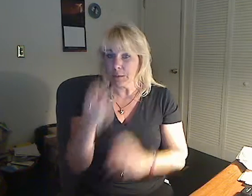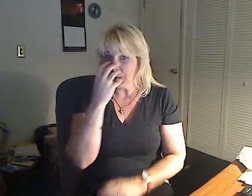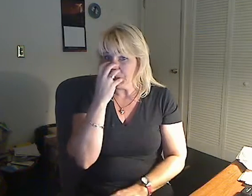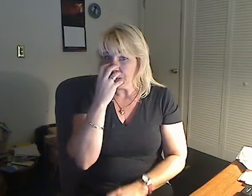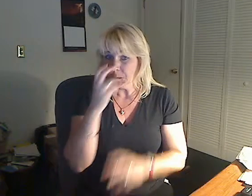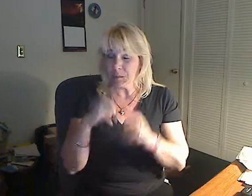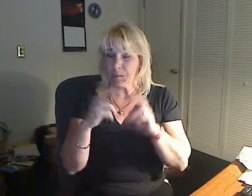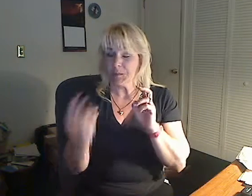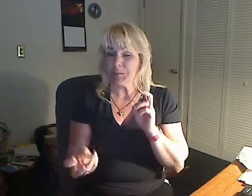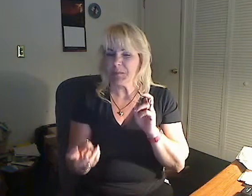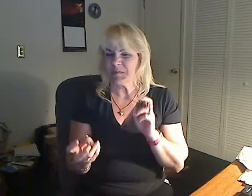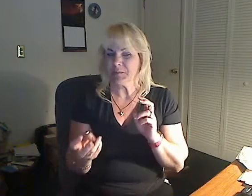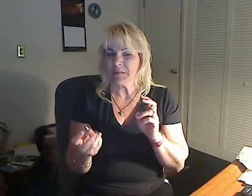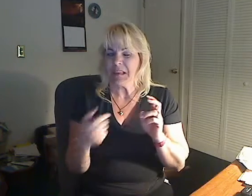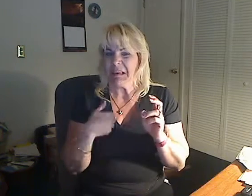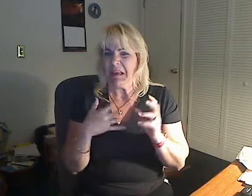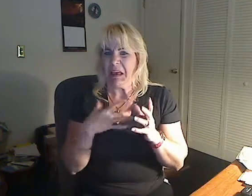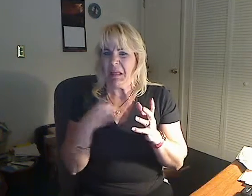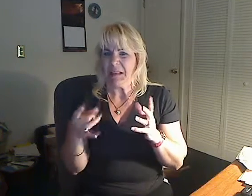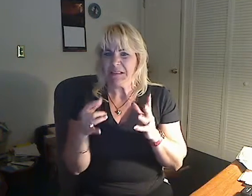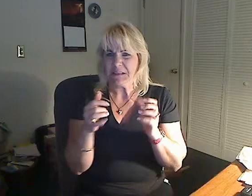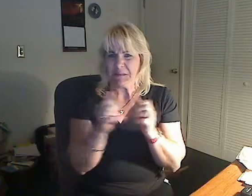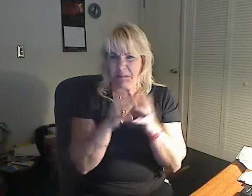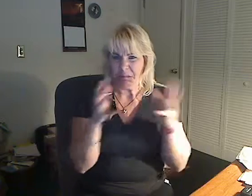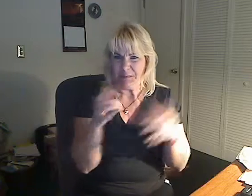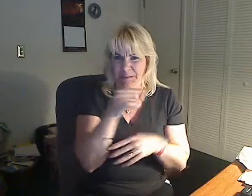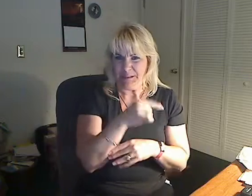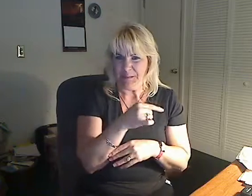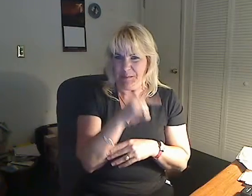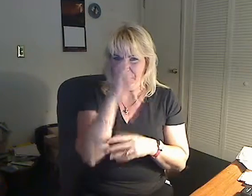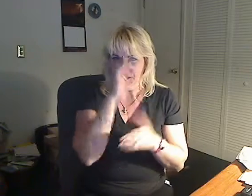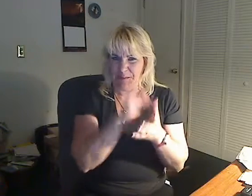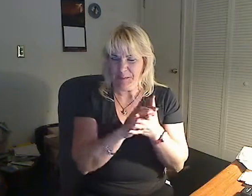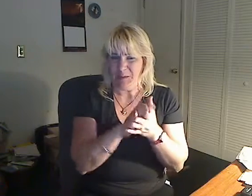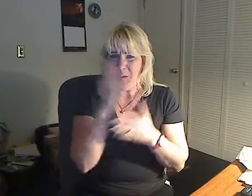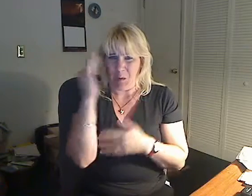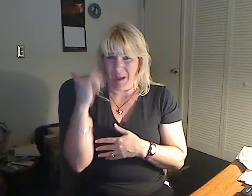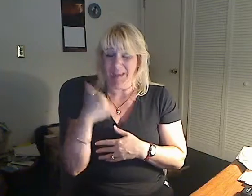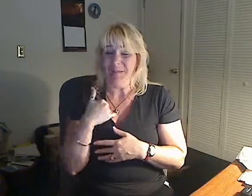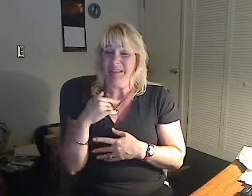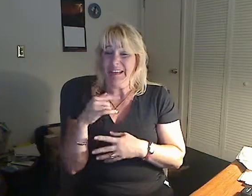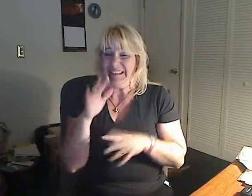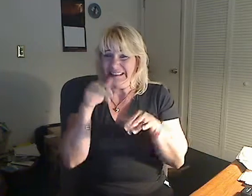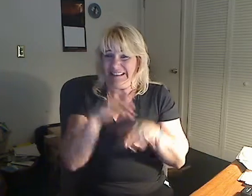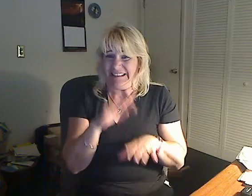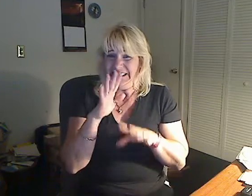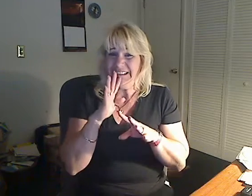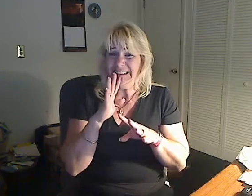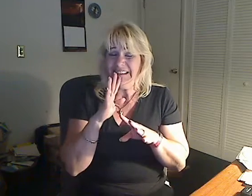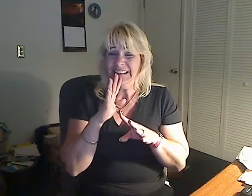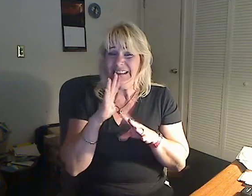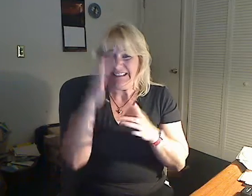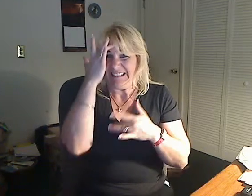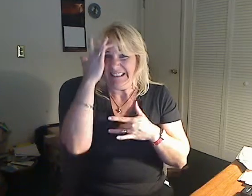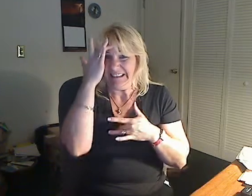that I don't like it very much is I do get seasick. So pretty much every time my husband and I go out scuba